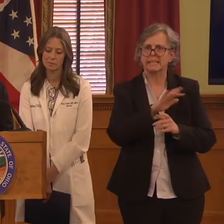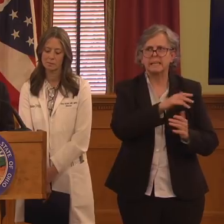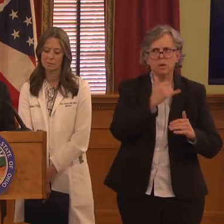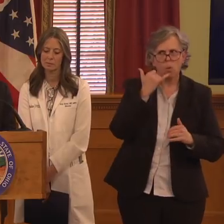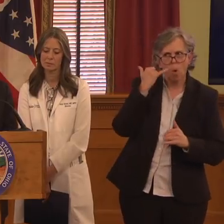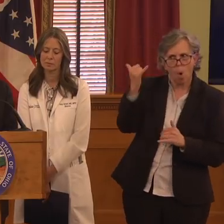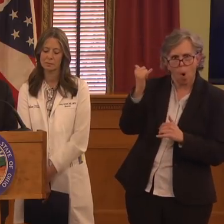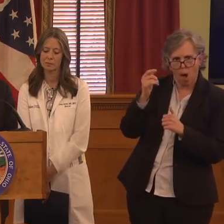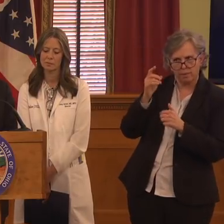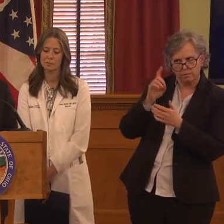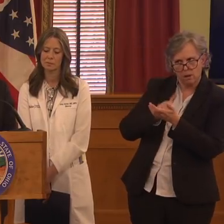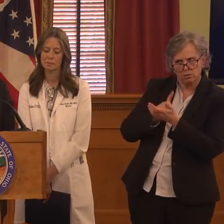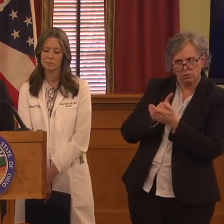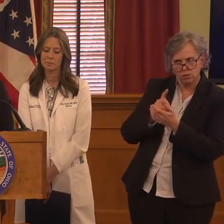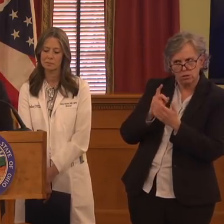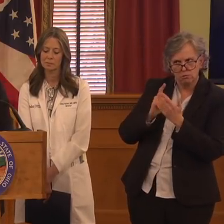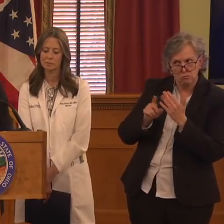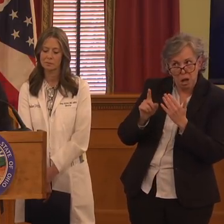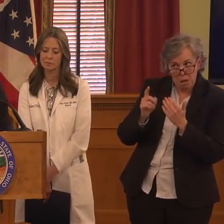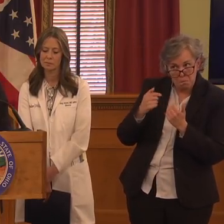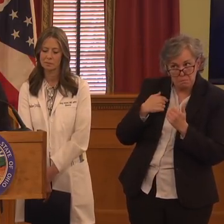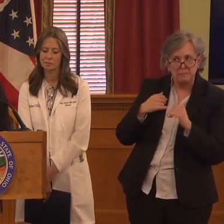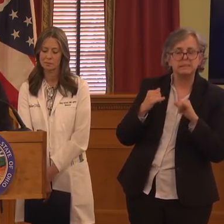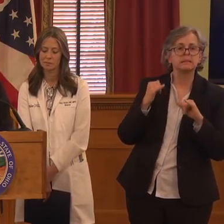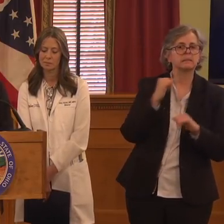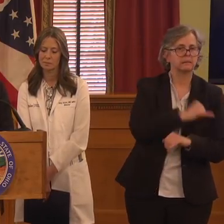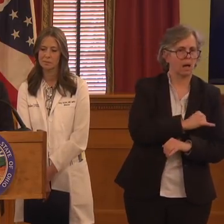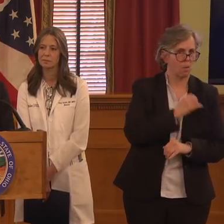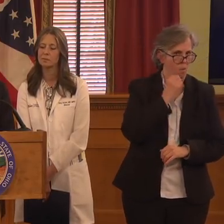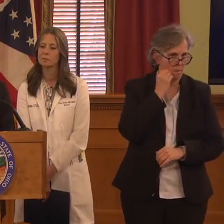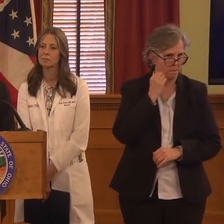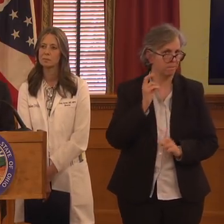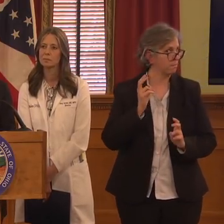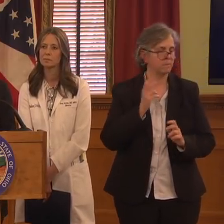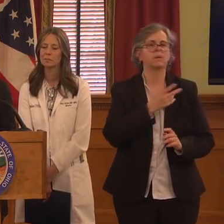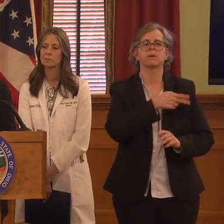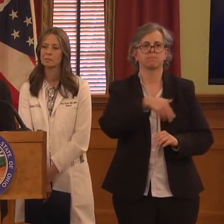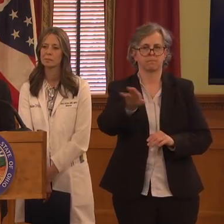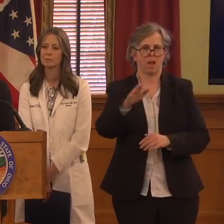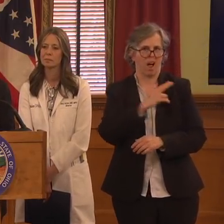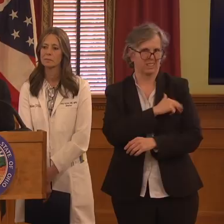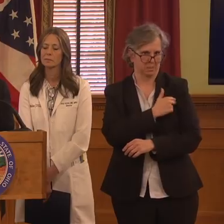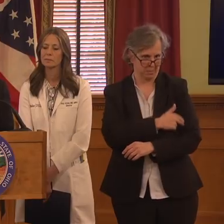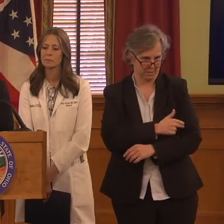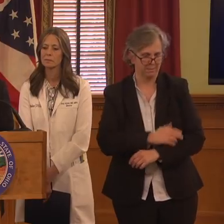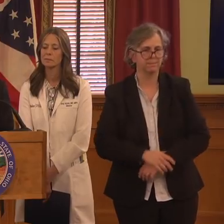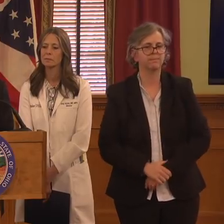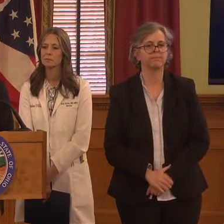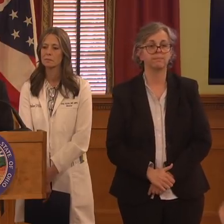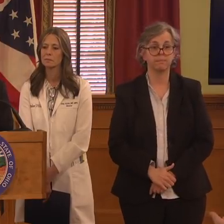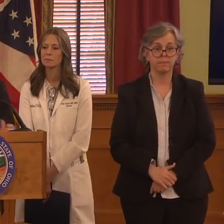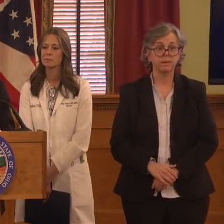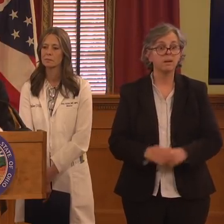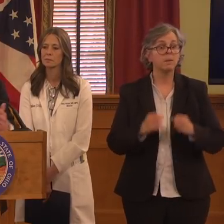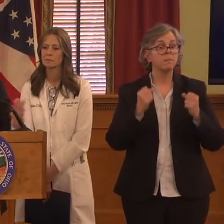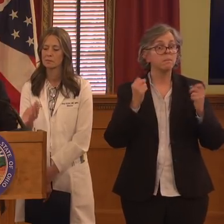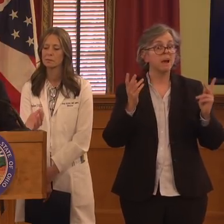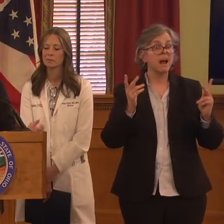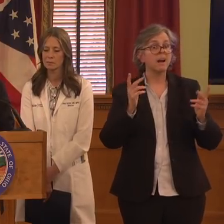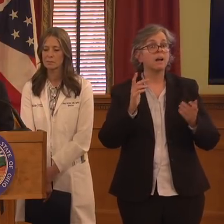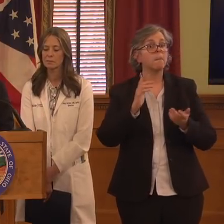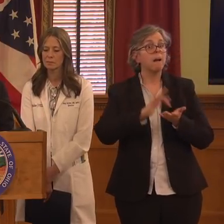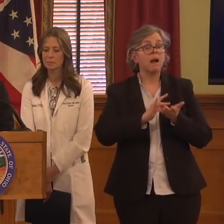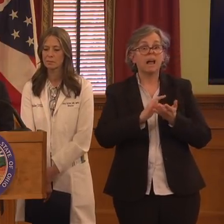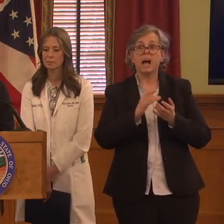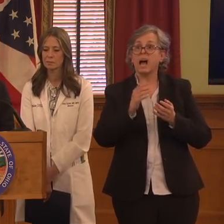As we have talked about, and as yet medical experts have explained to us, these numbers are just going to continue